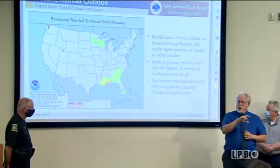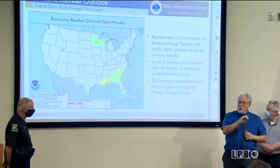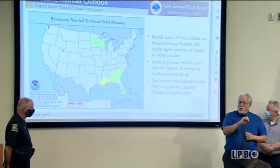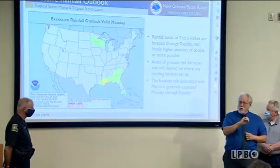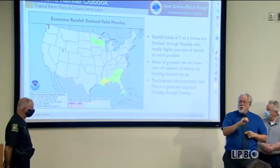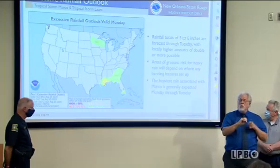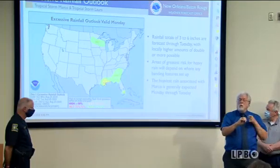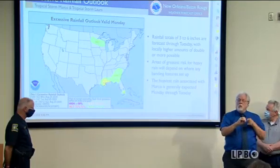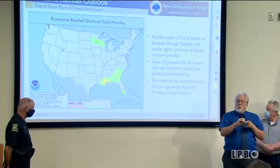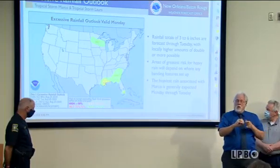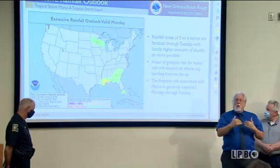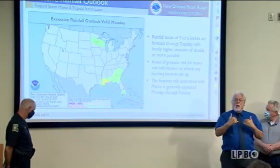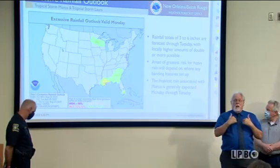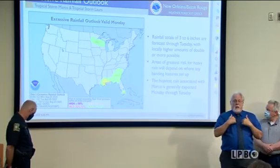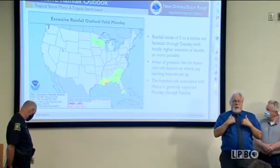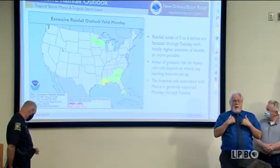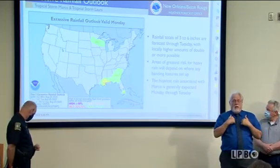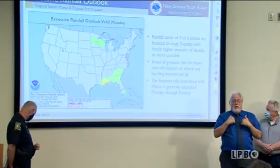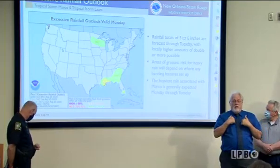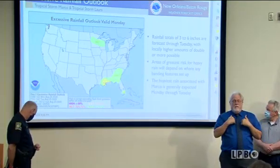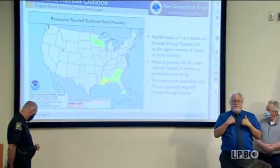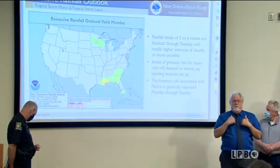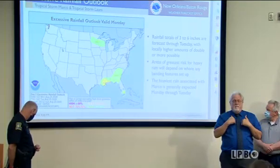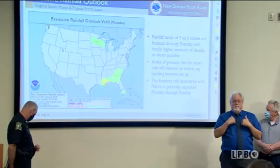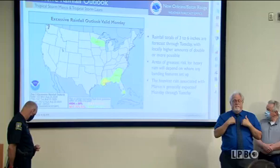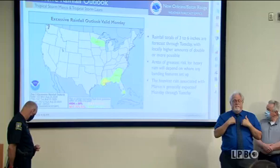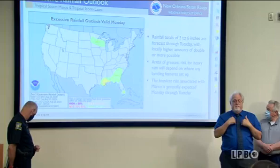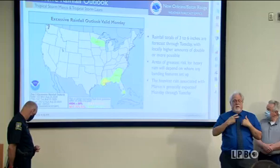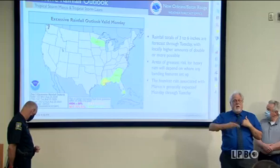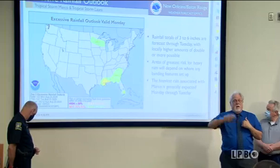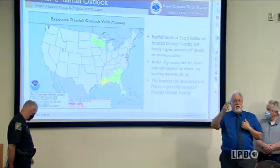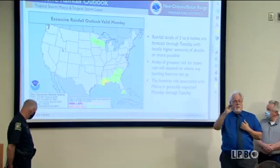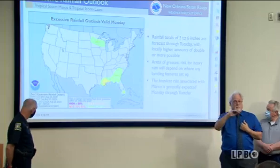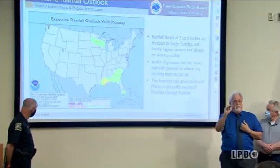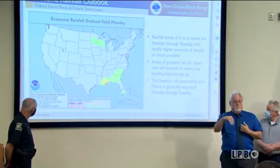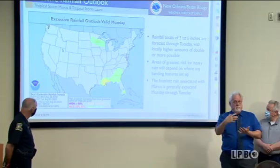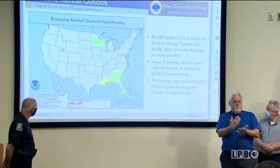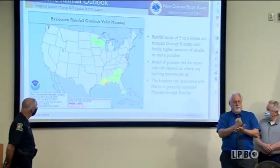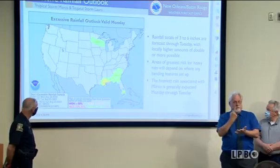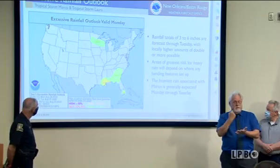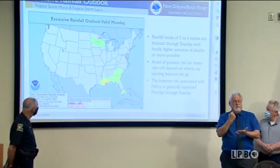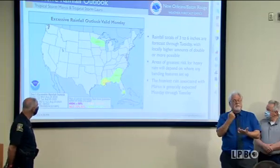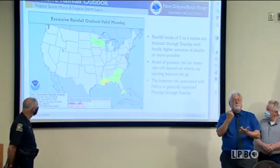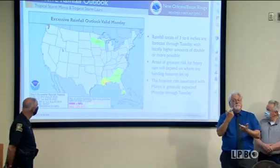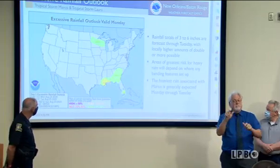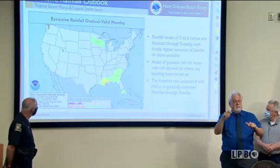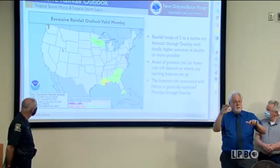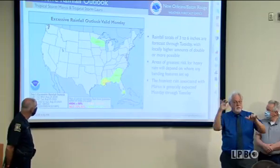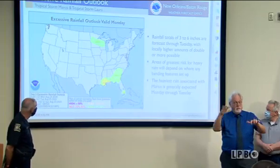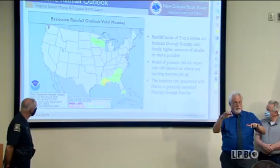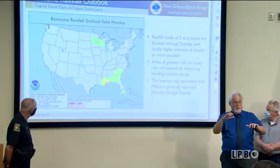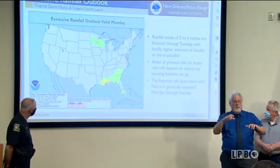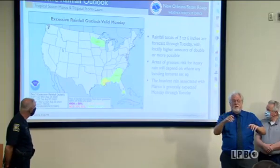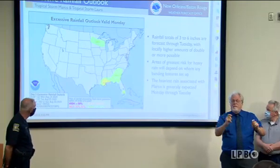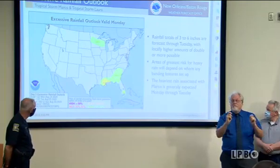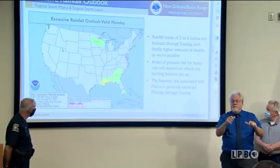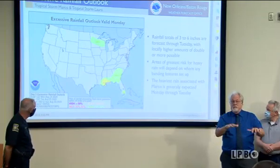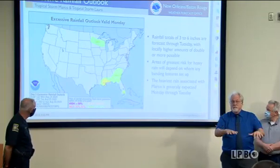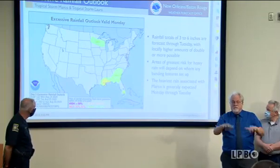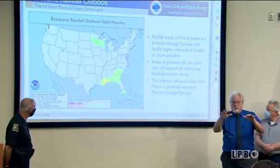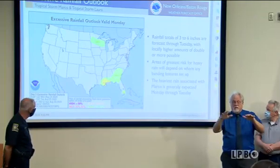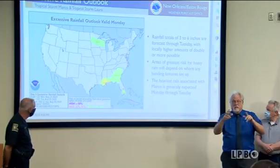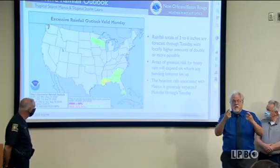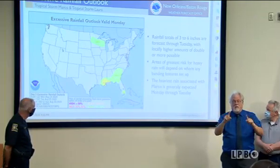so there is definitely a high chance of significant rainfall, flash flooding to